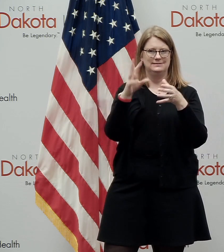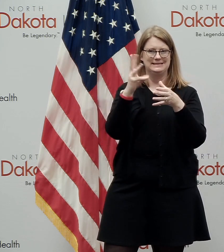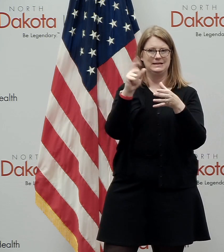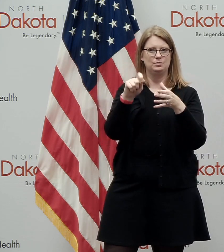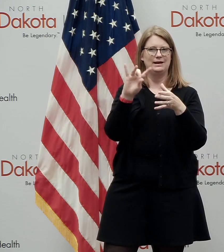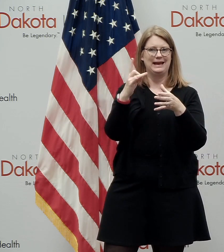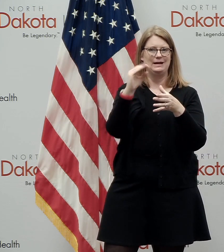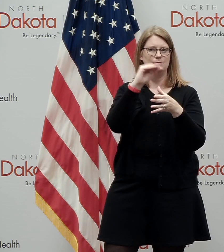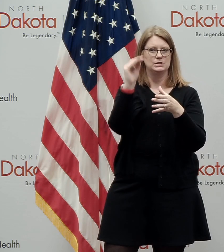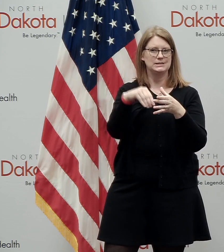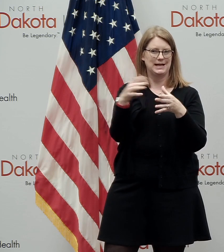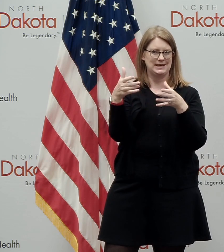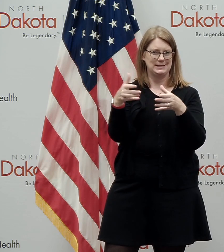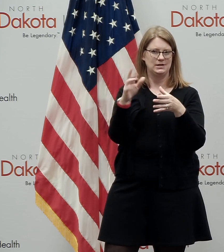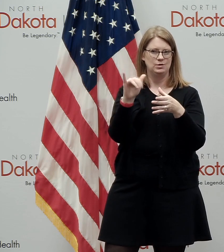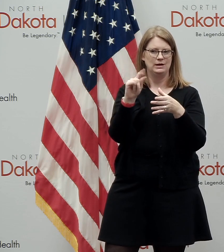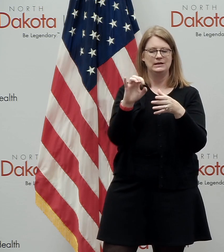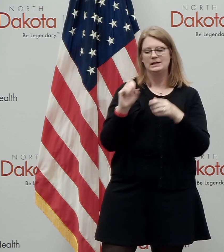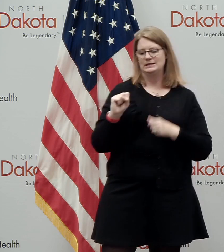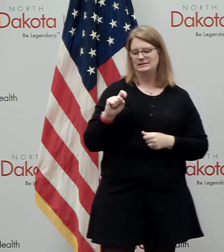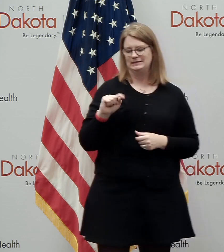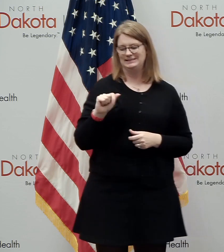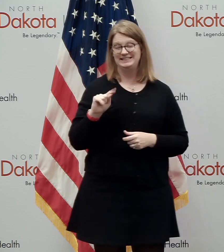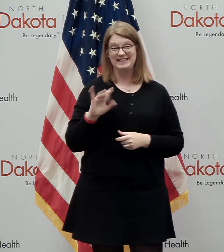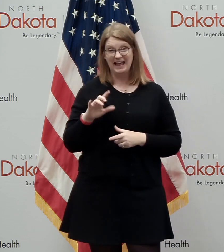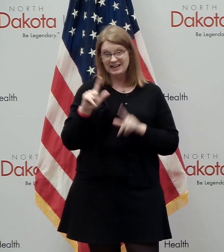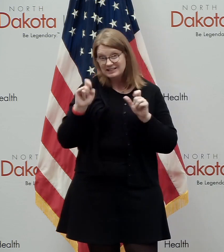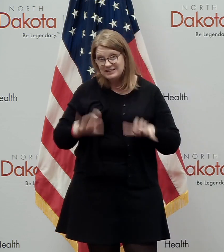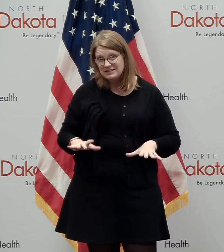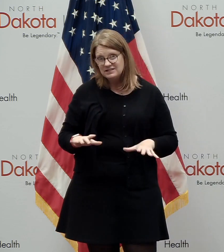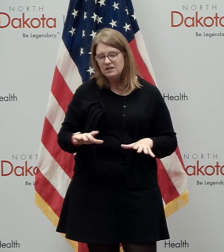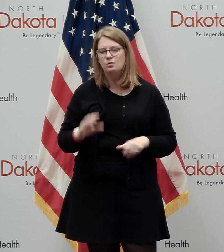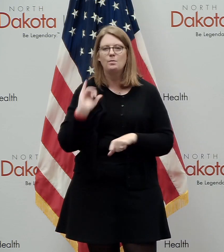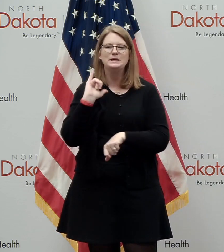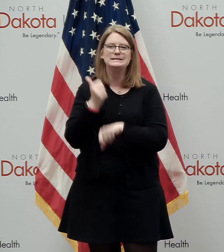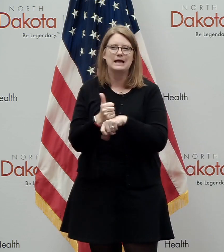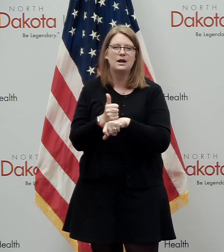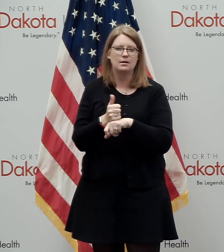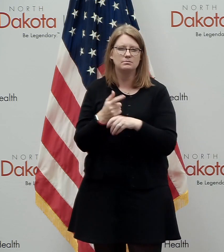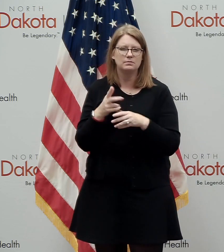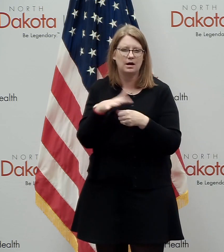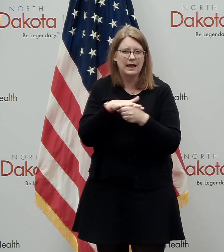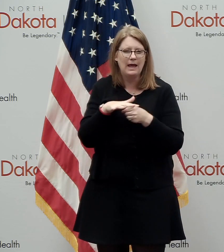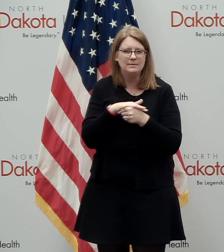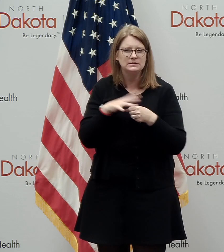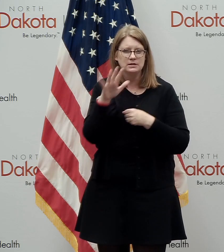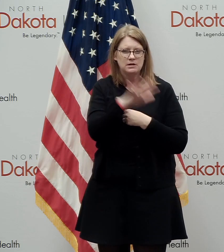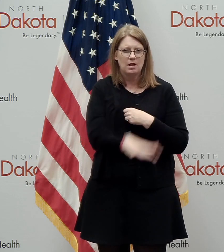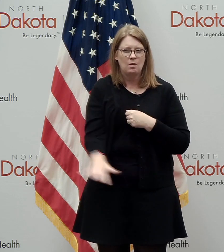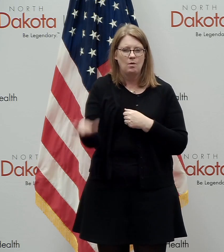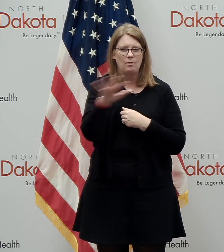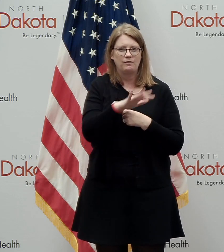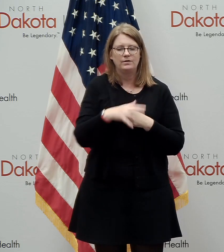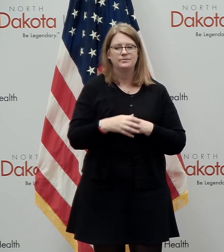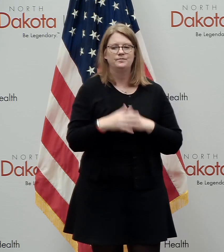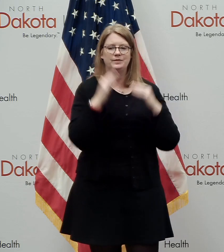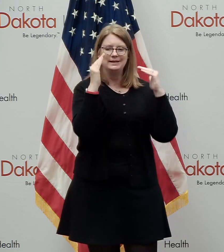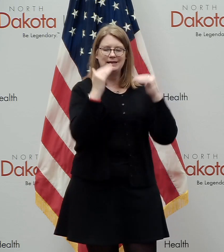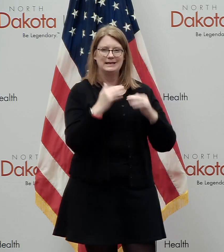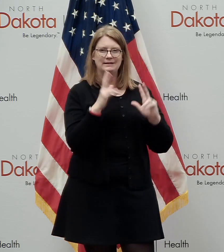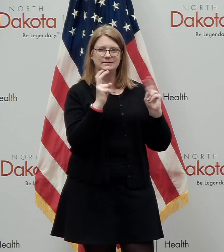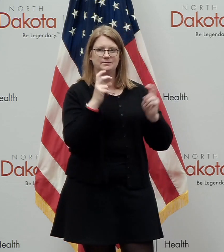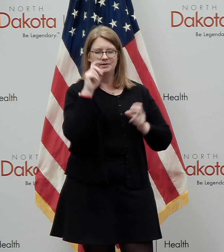percent rate, and static testing is planned to continue at campuses throughout this month and beyond. Next topic